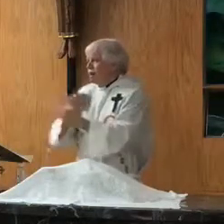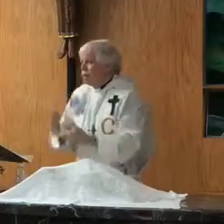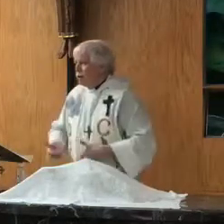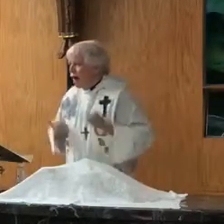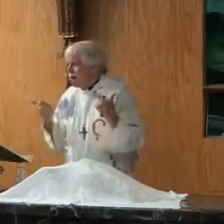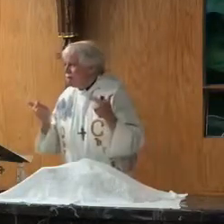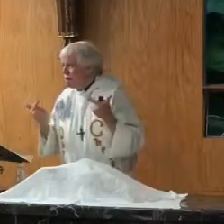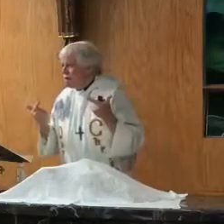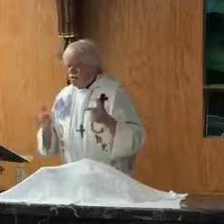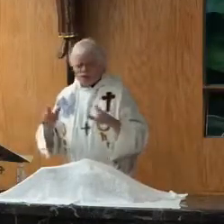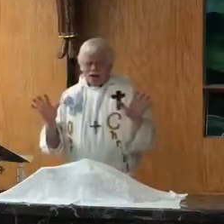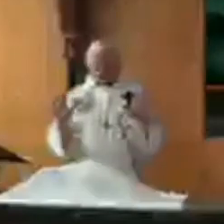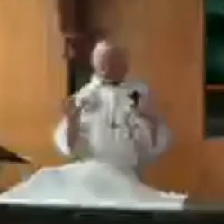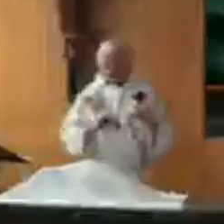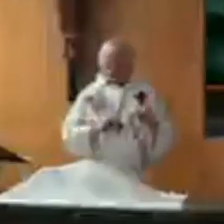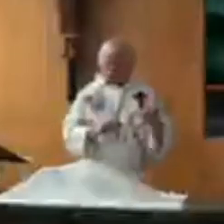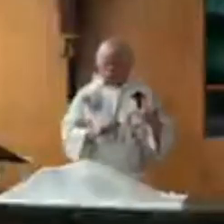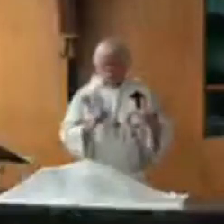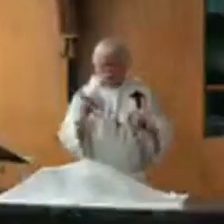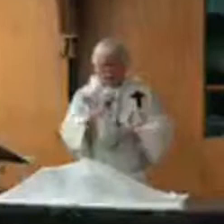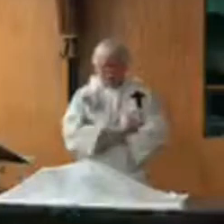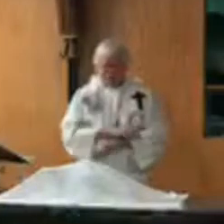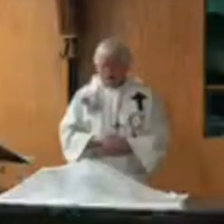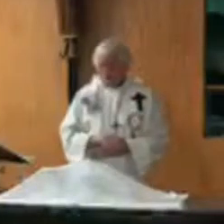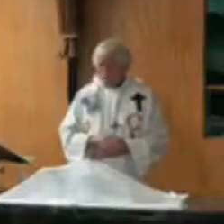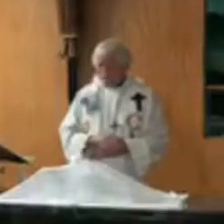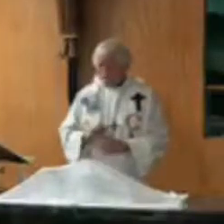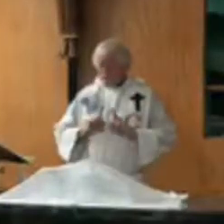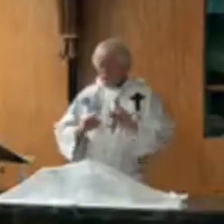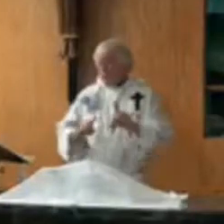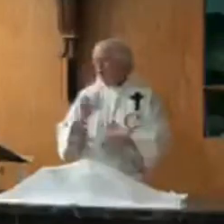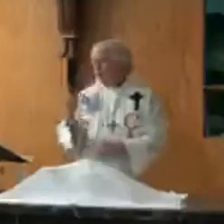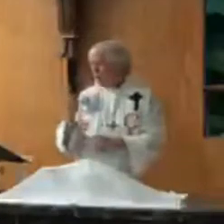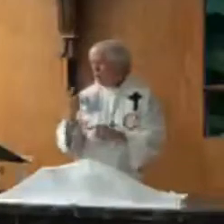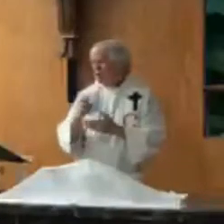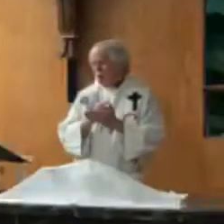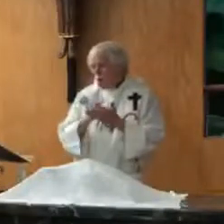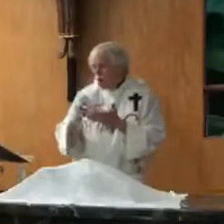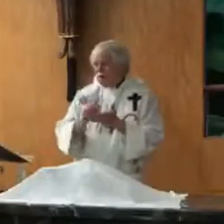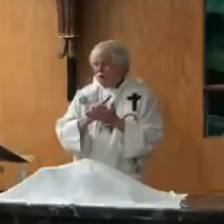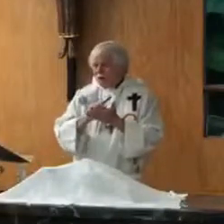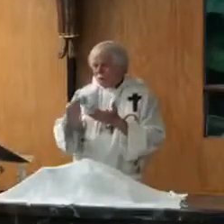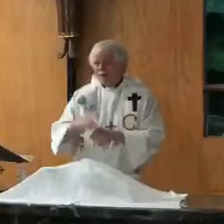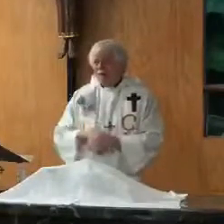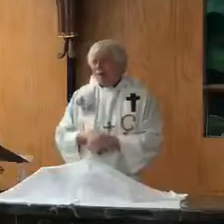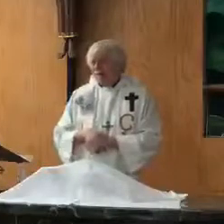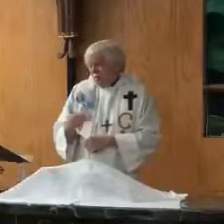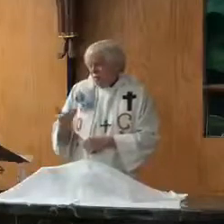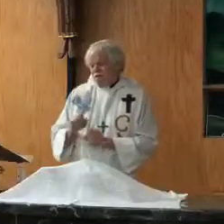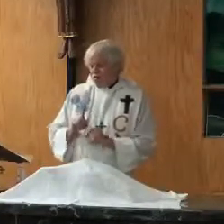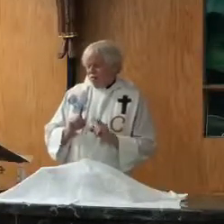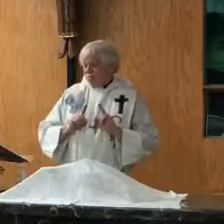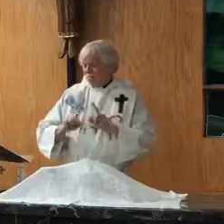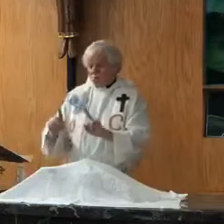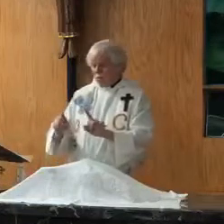give us a new life that's not just during one day or during one holy week